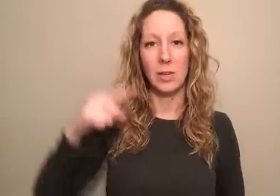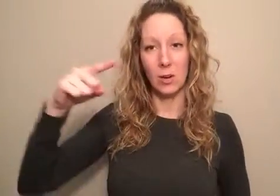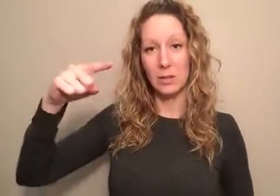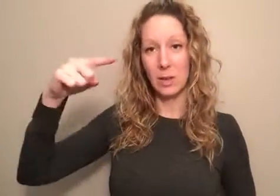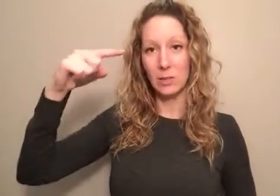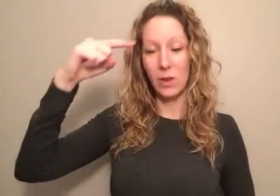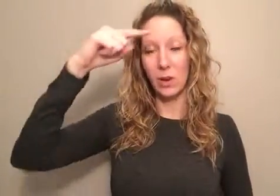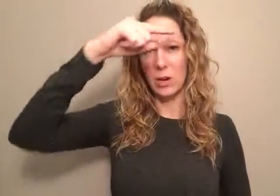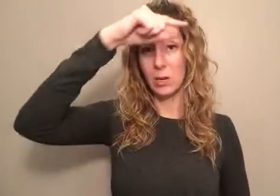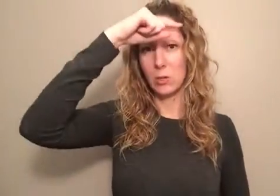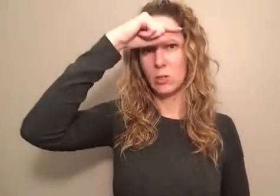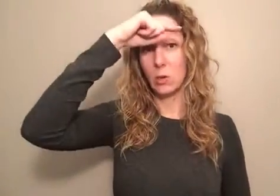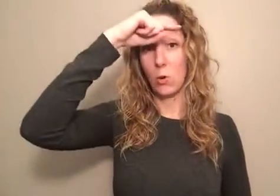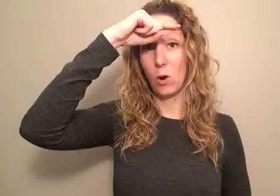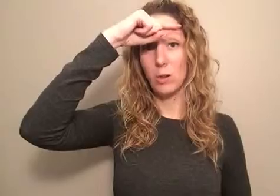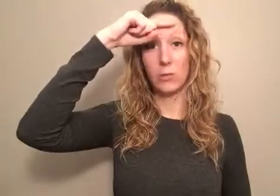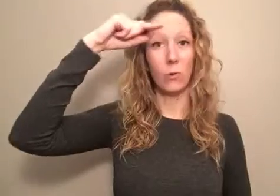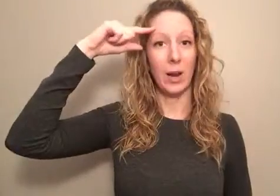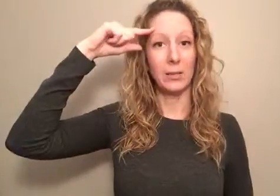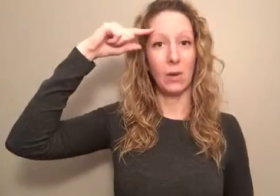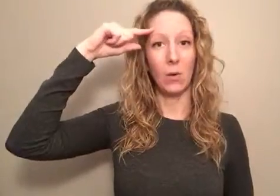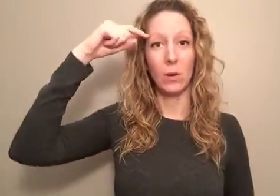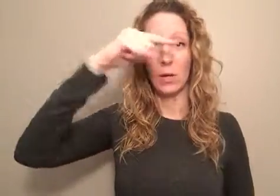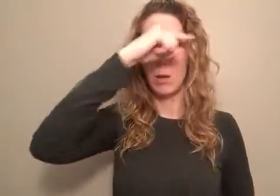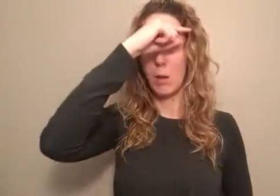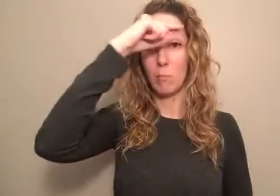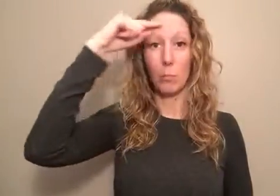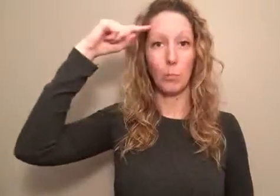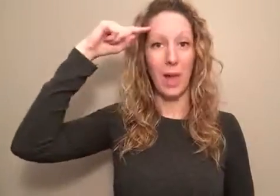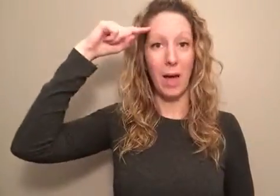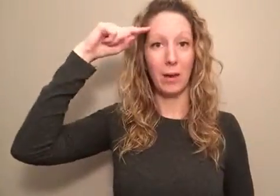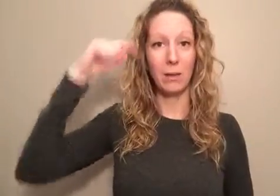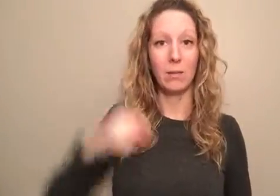your index finger and you're just going to go across your forehead, so black,